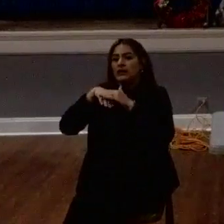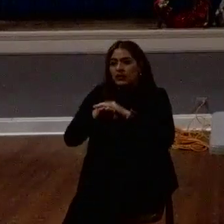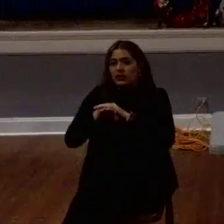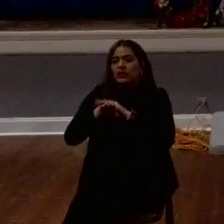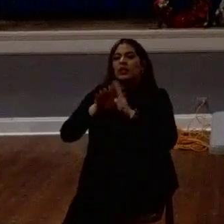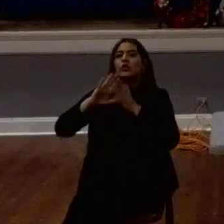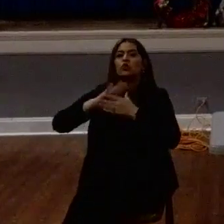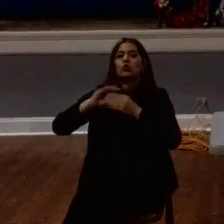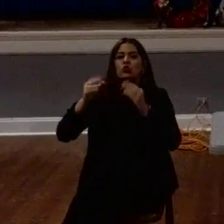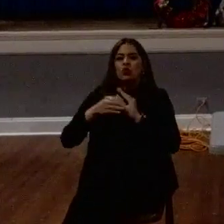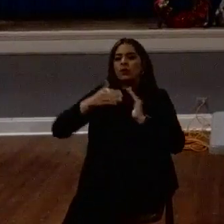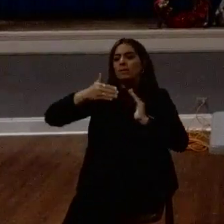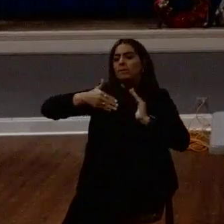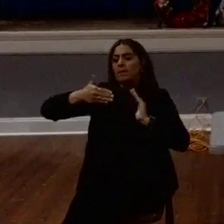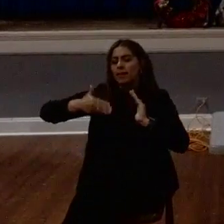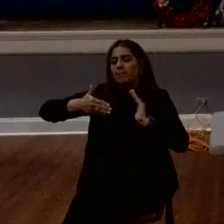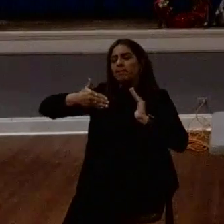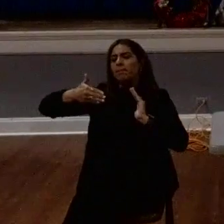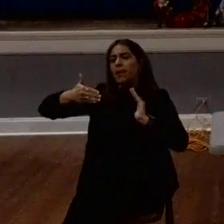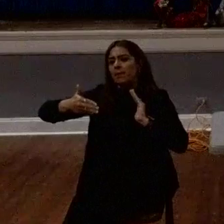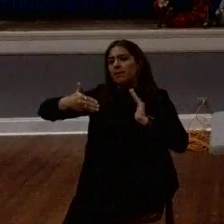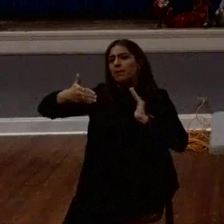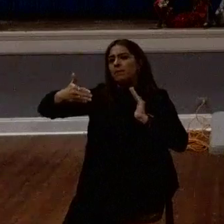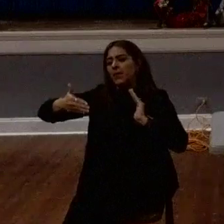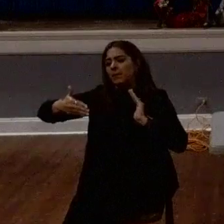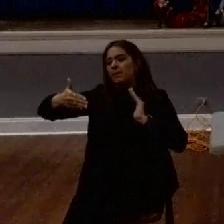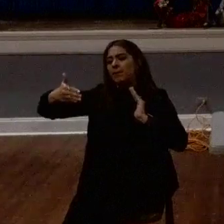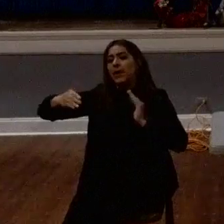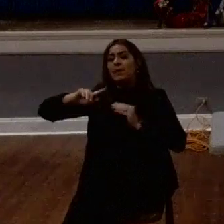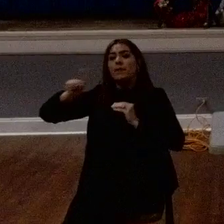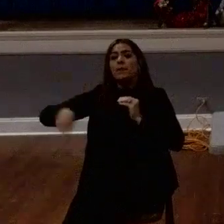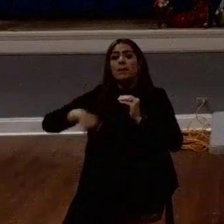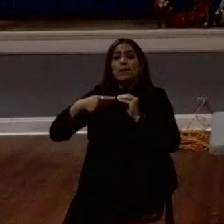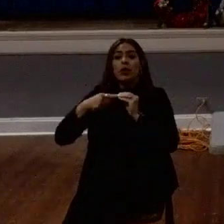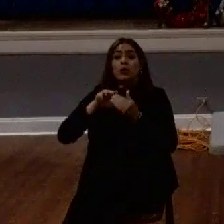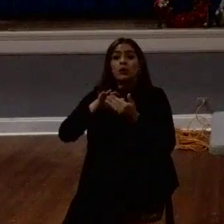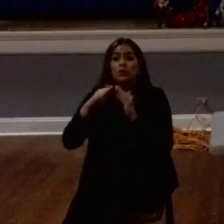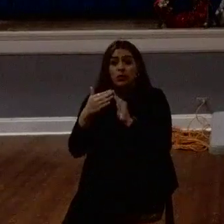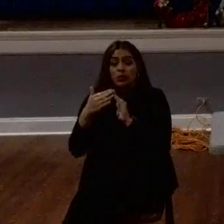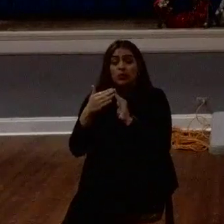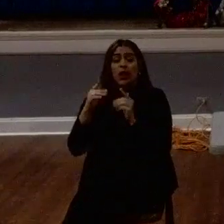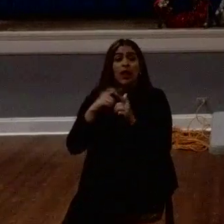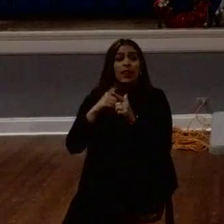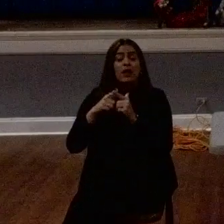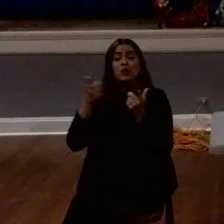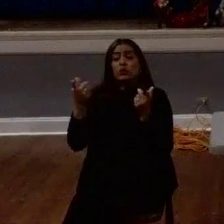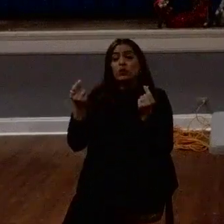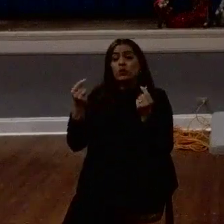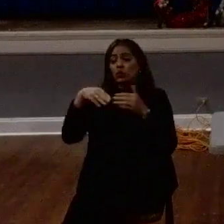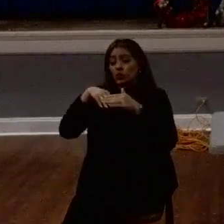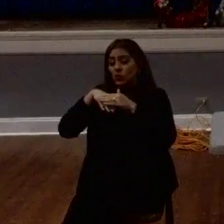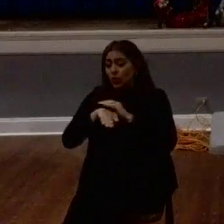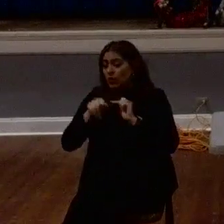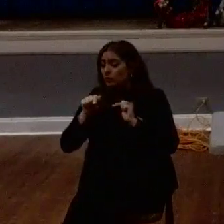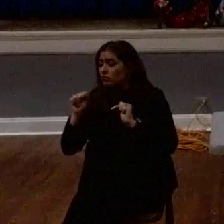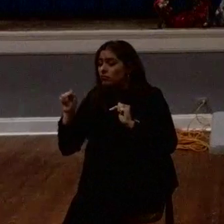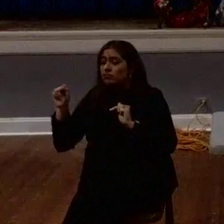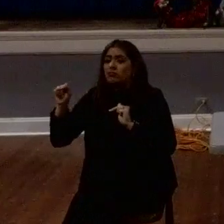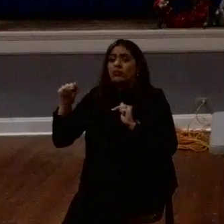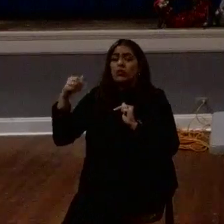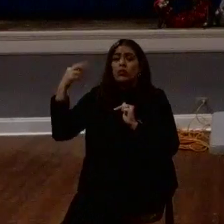the story of the community. Again, I think as we get into it, to find some of those untold